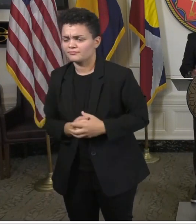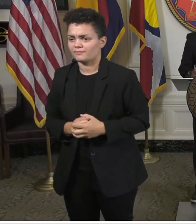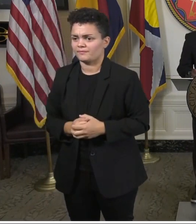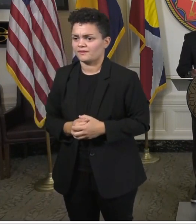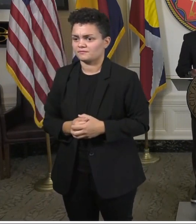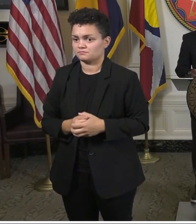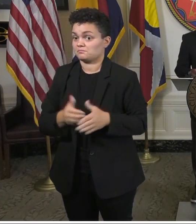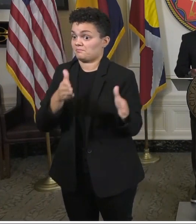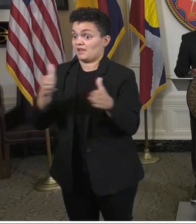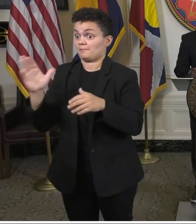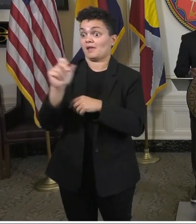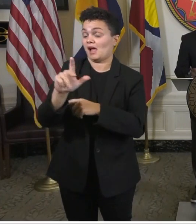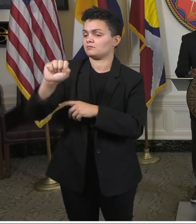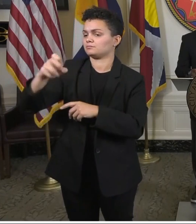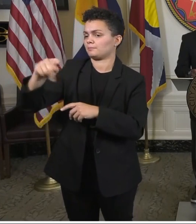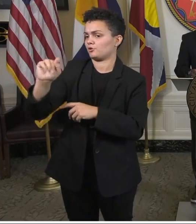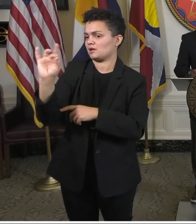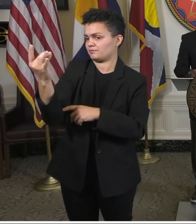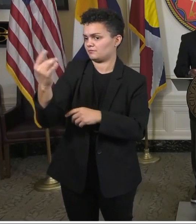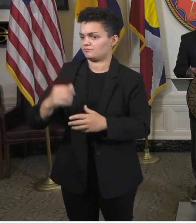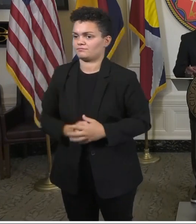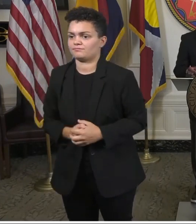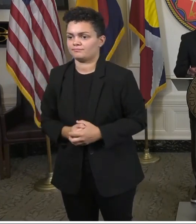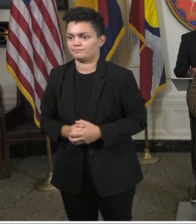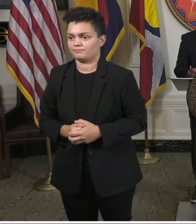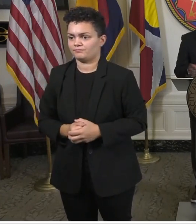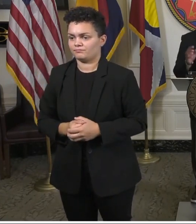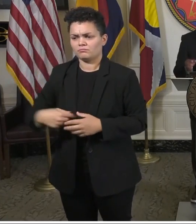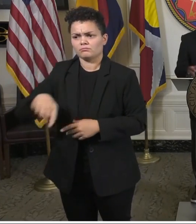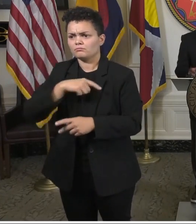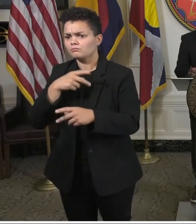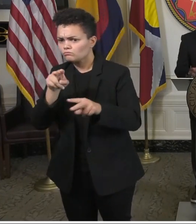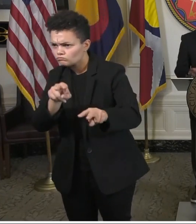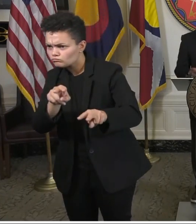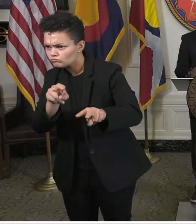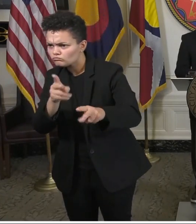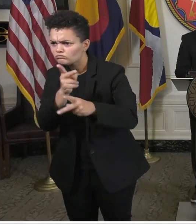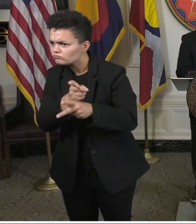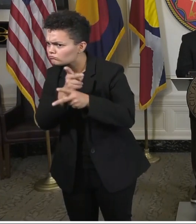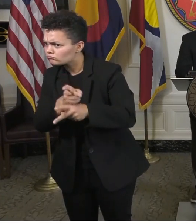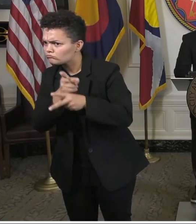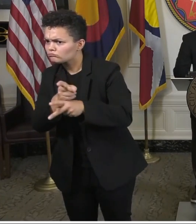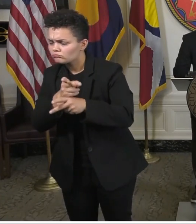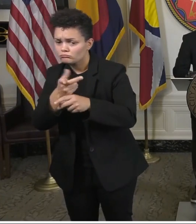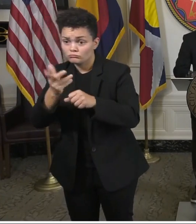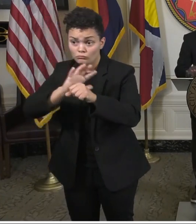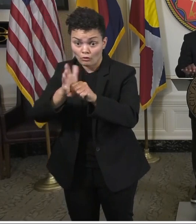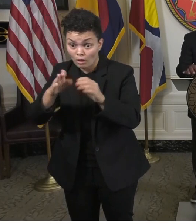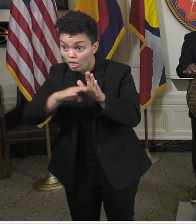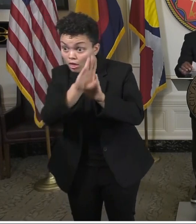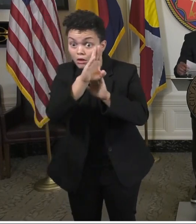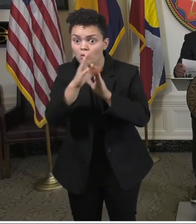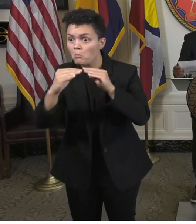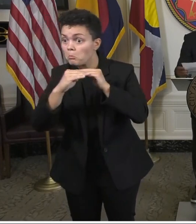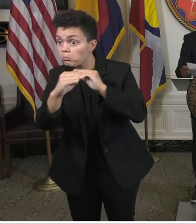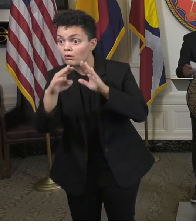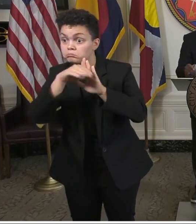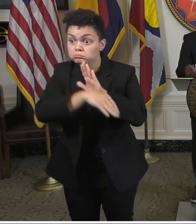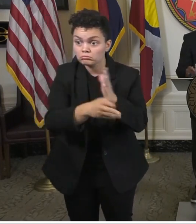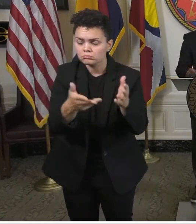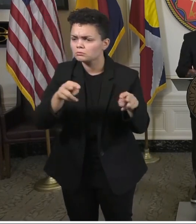effort to see its effect on our case numbers. We've seen what has happened in other states, particularly with regards to